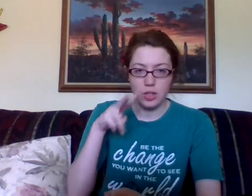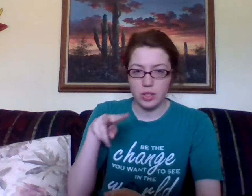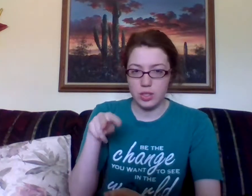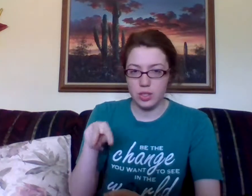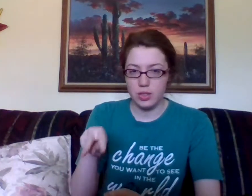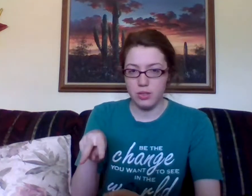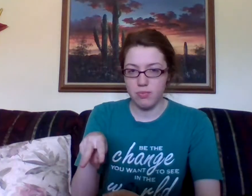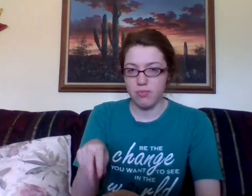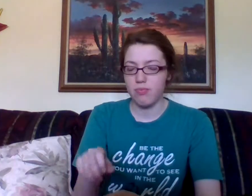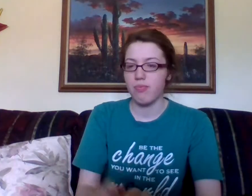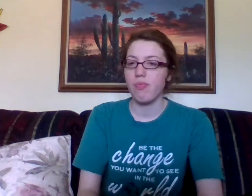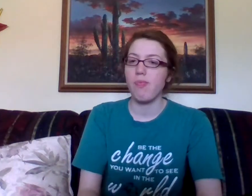looked